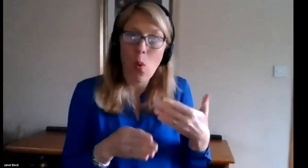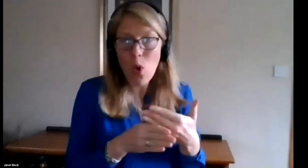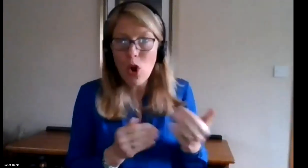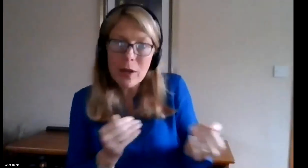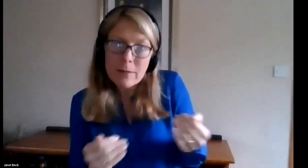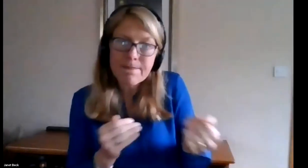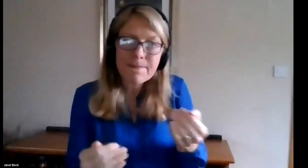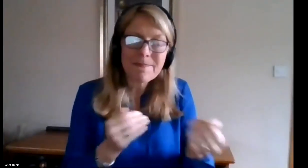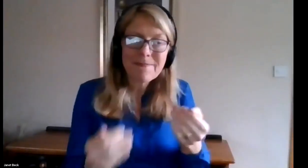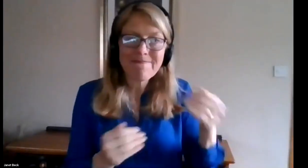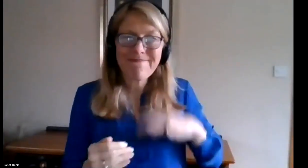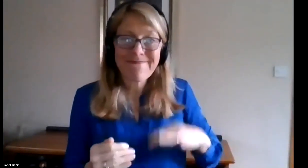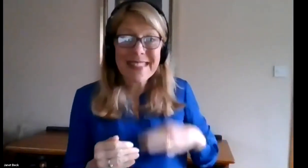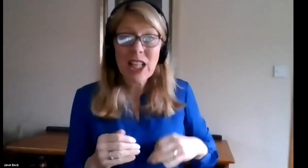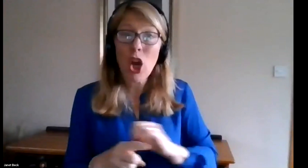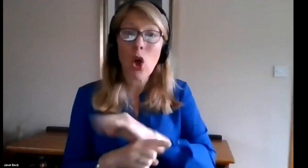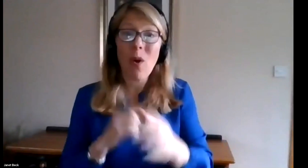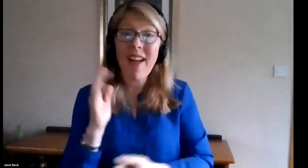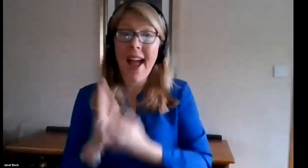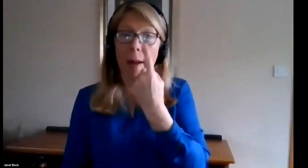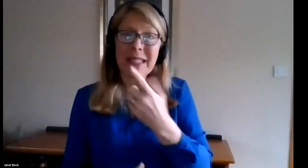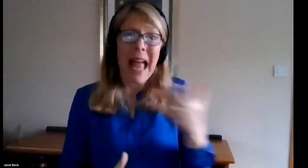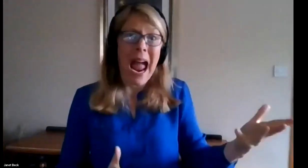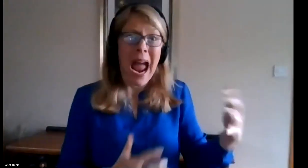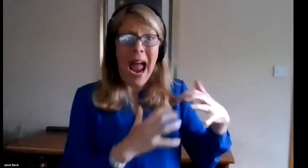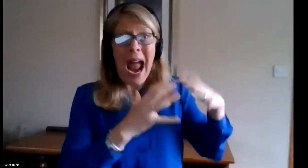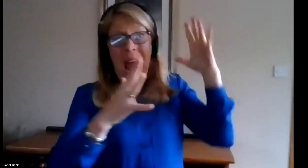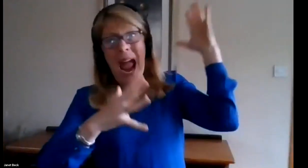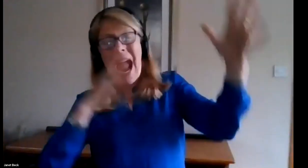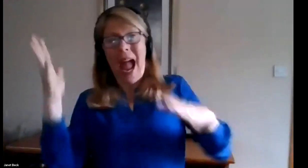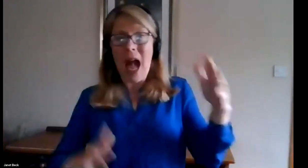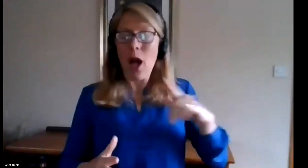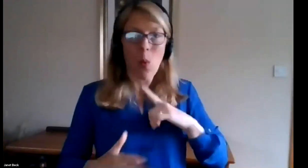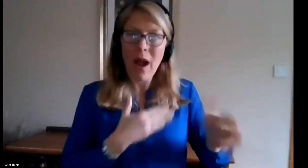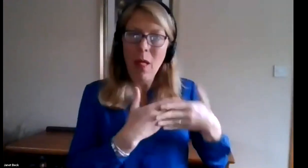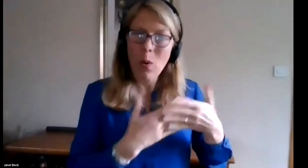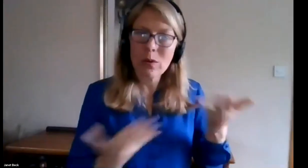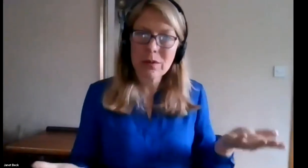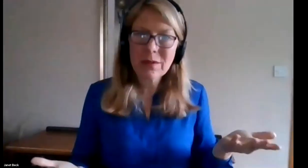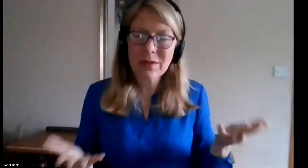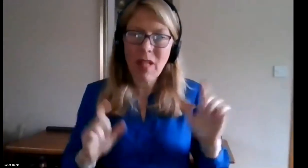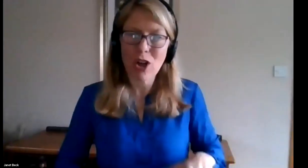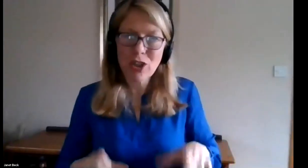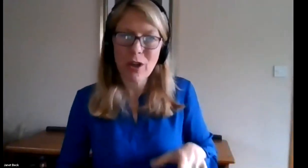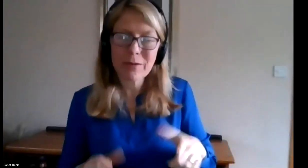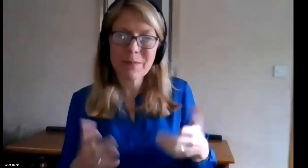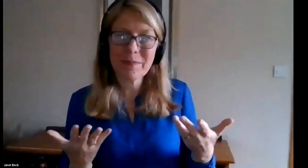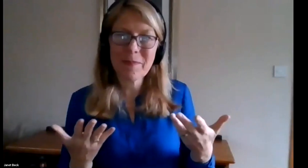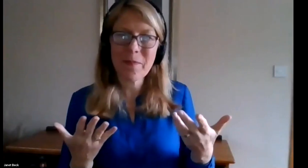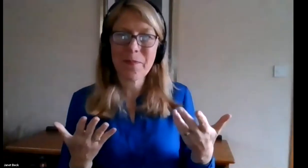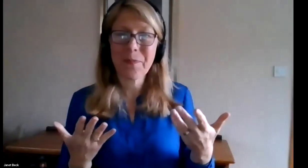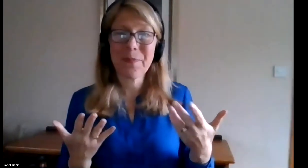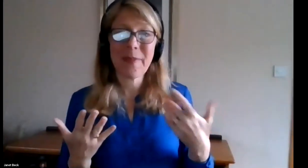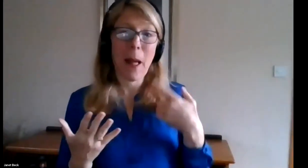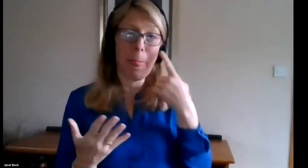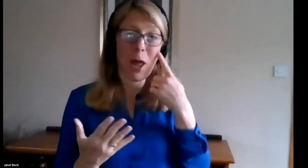were heavily affected by COVID. And I had somewhat assumed that everyone's kind of at home and they'd have time